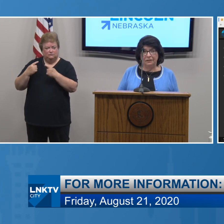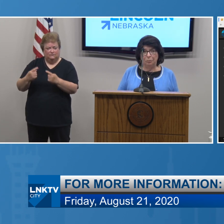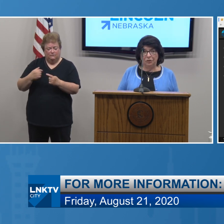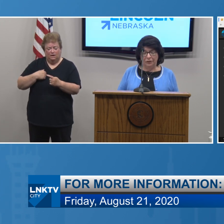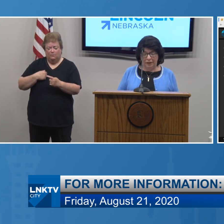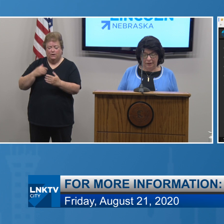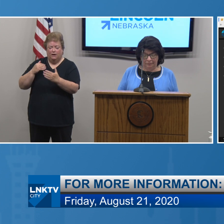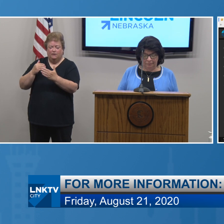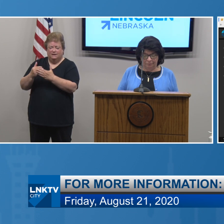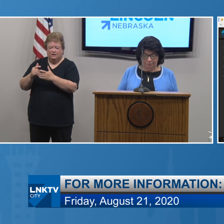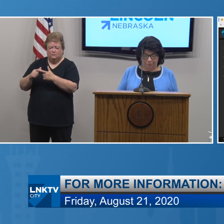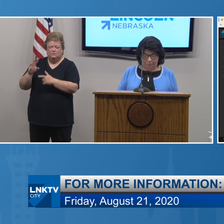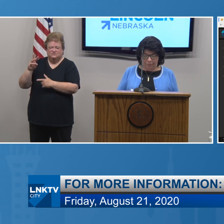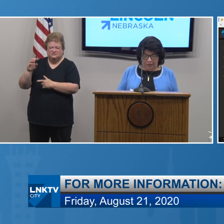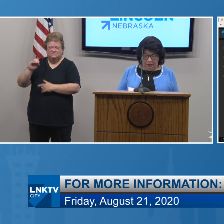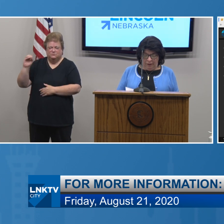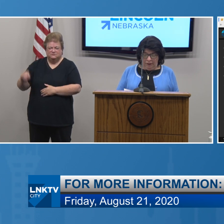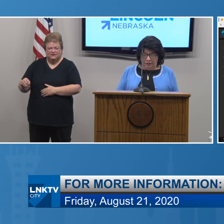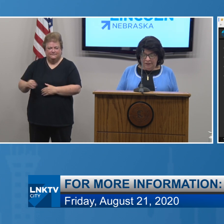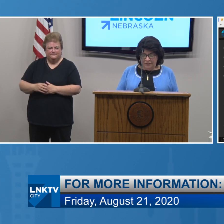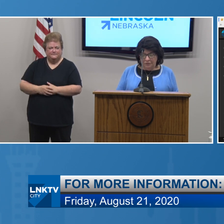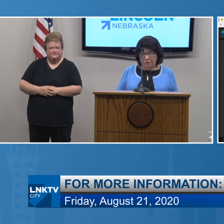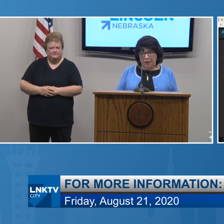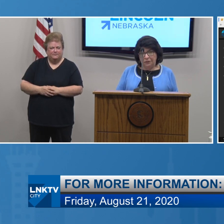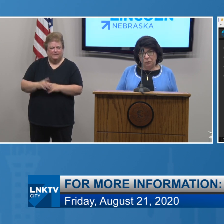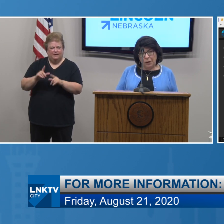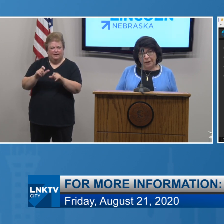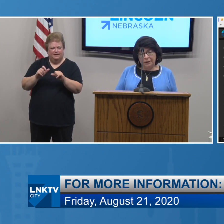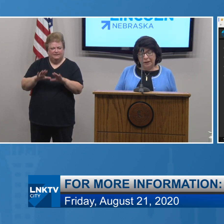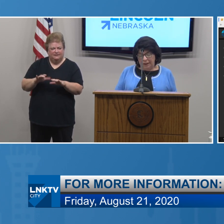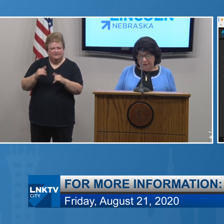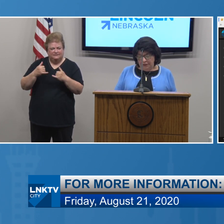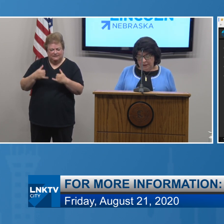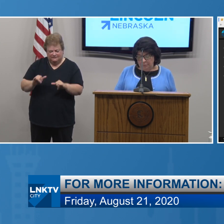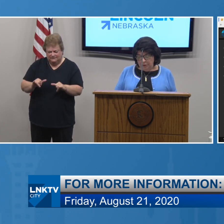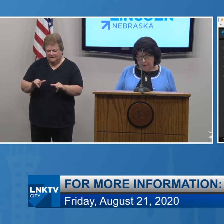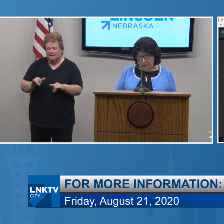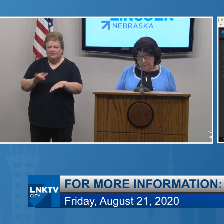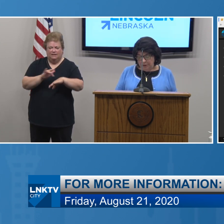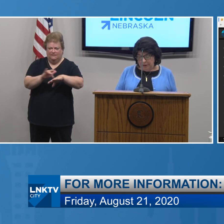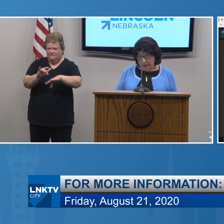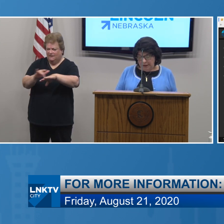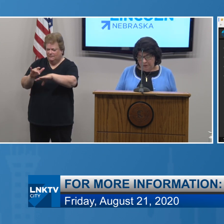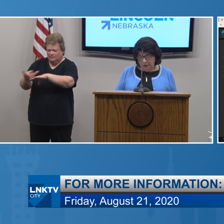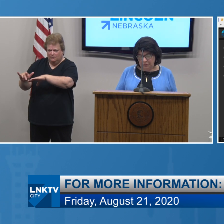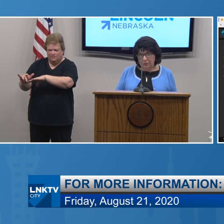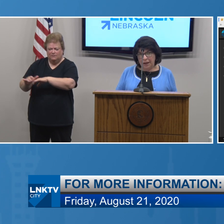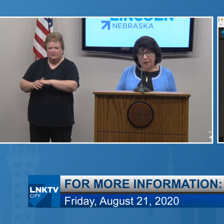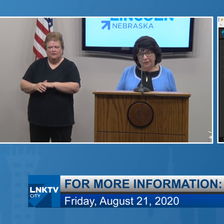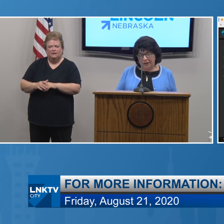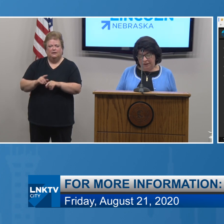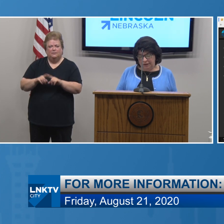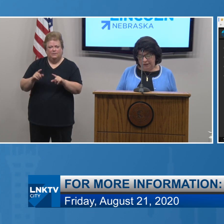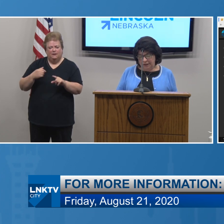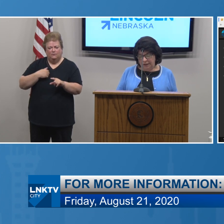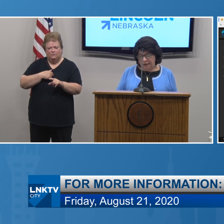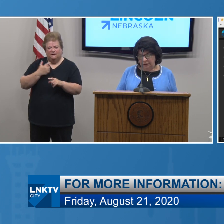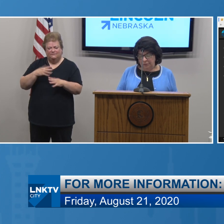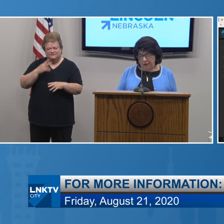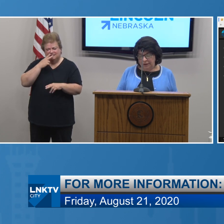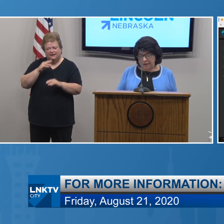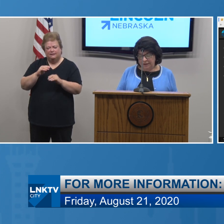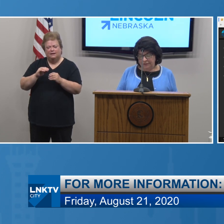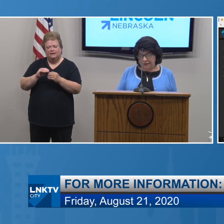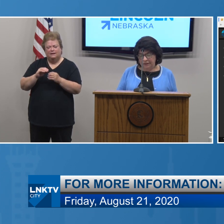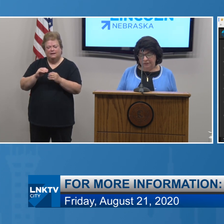to 6%. Testing remains widely available in the community. However, we have seen a decline